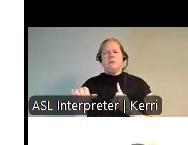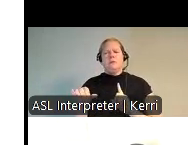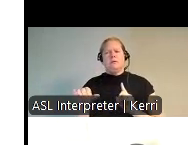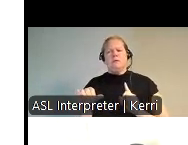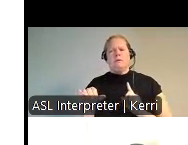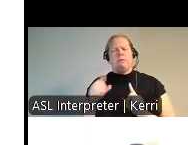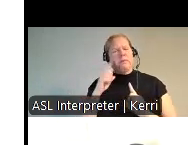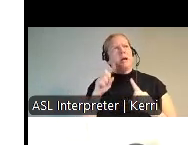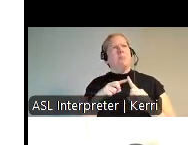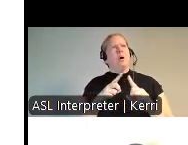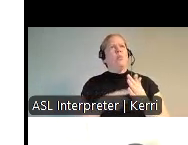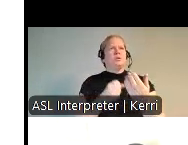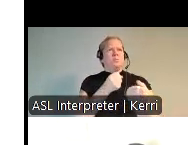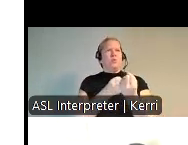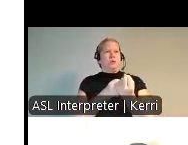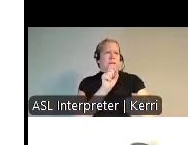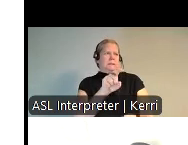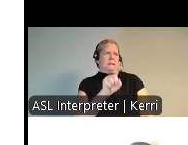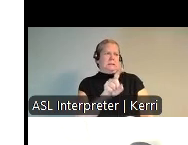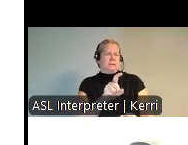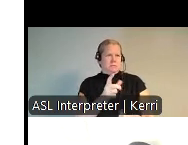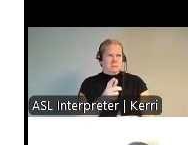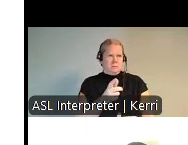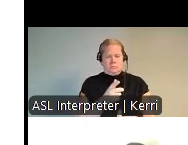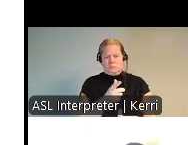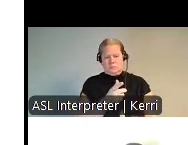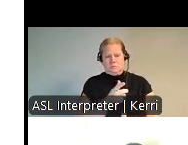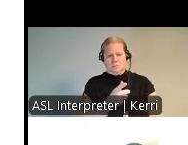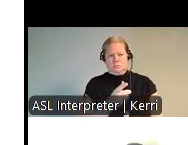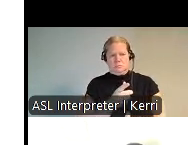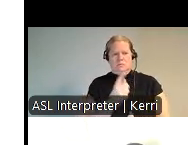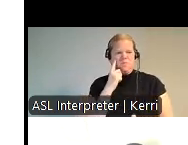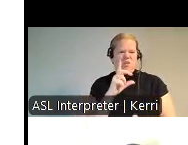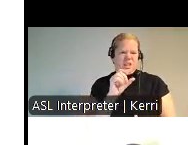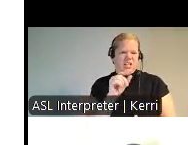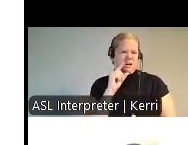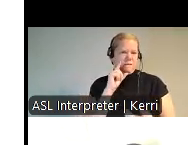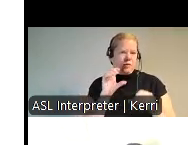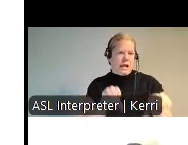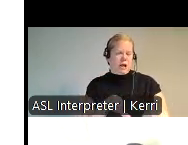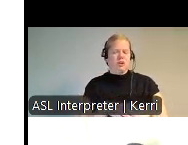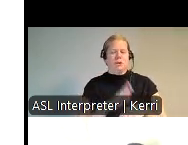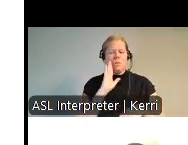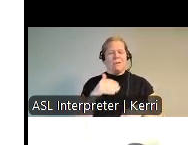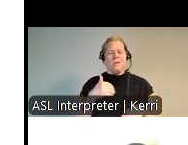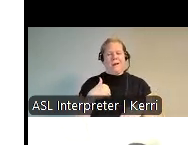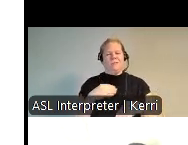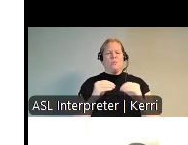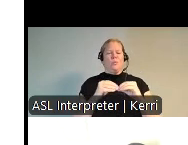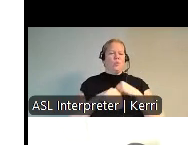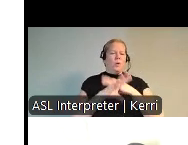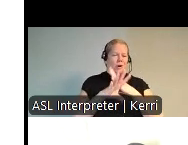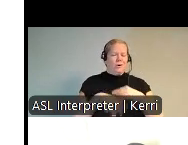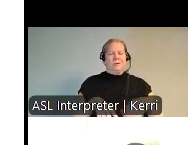about what supports, if any, would be helping in using the data for action. We'll be having additional webinars, and we